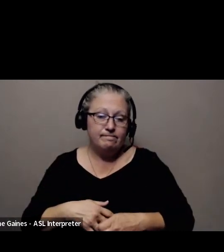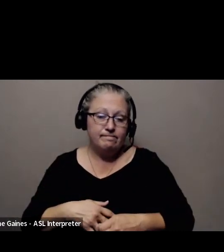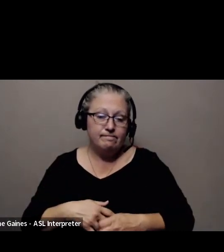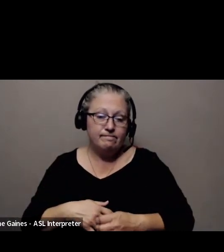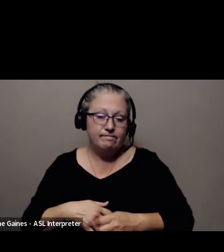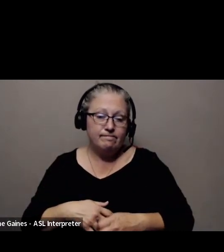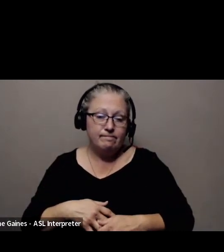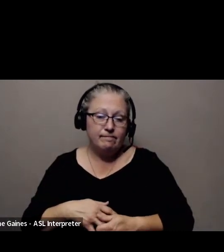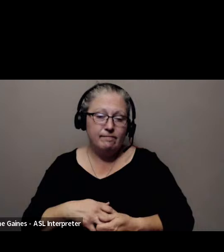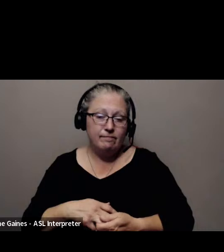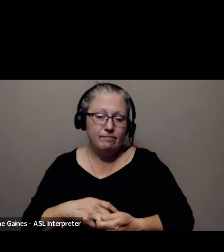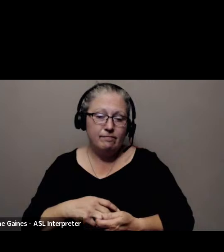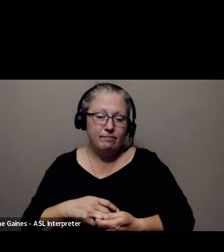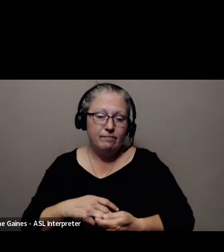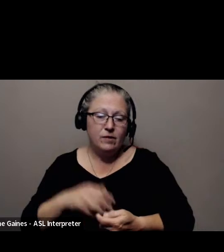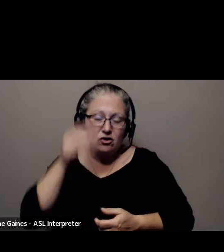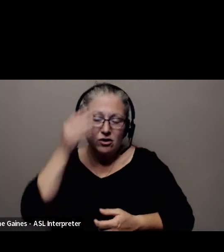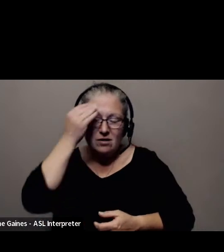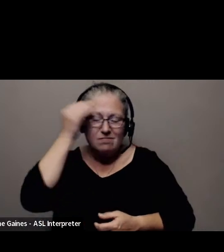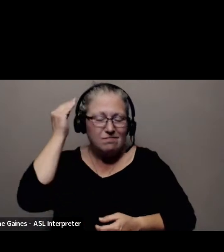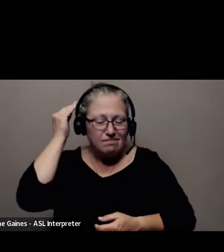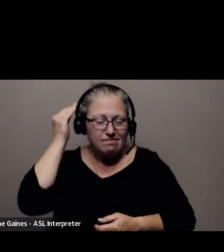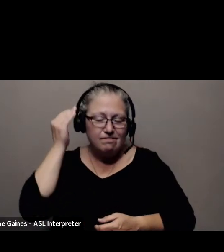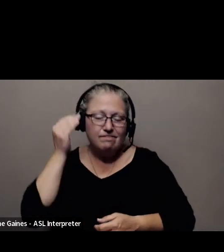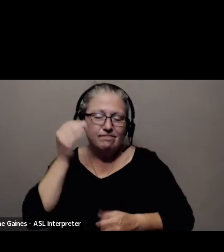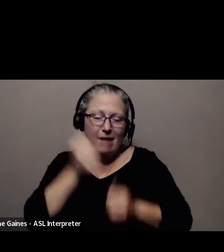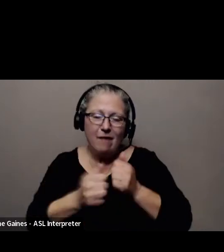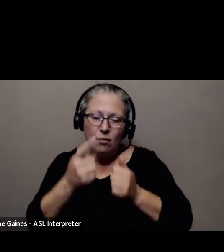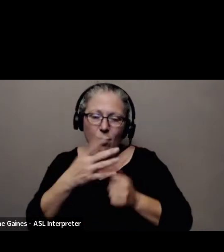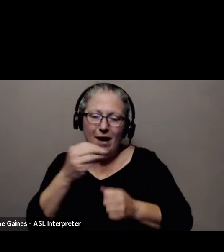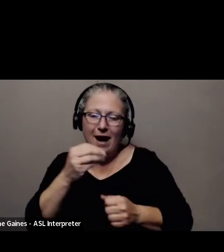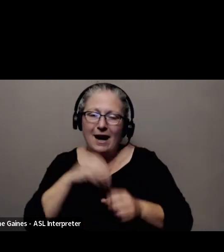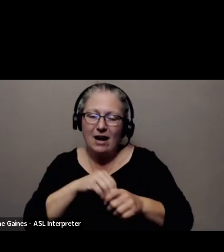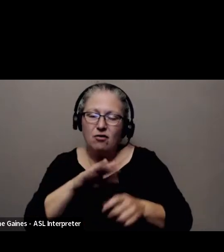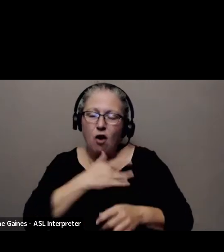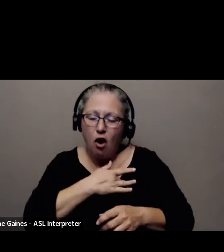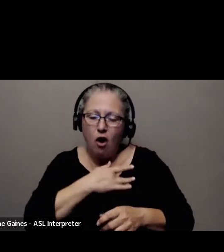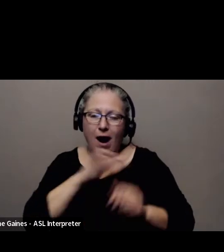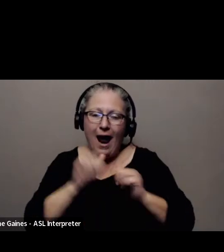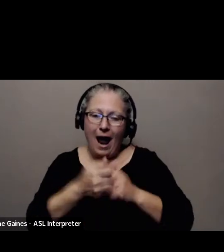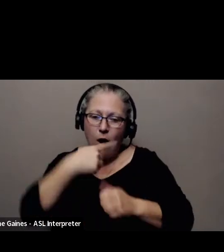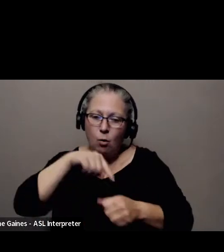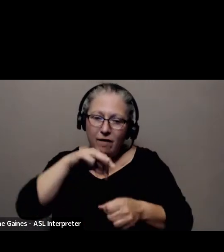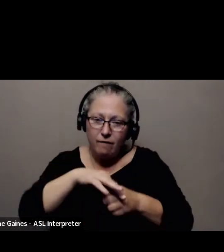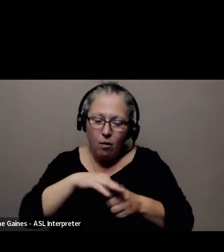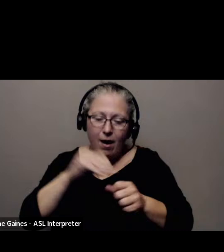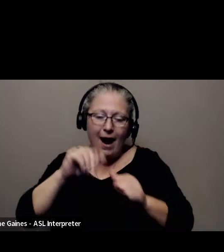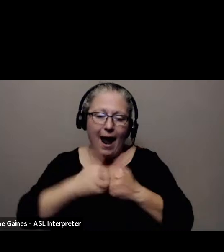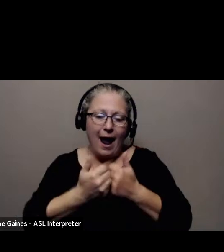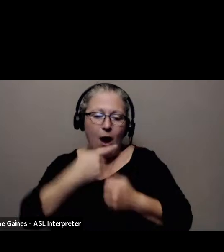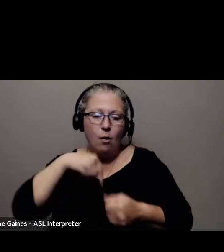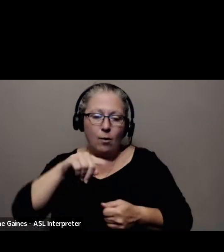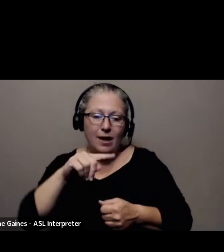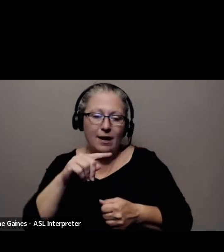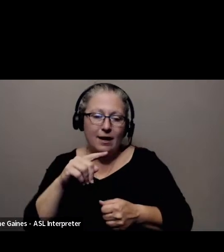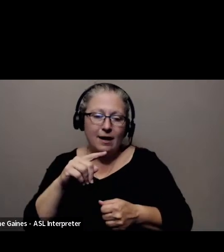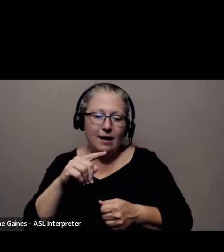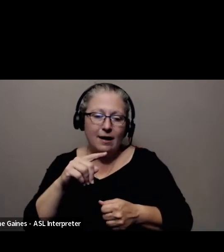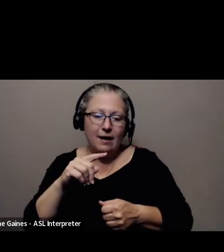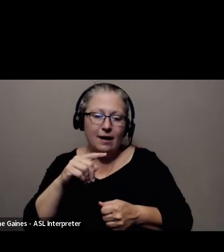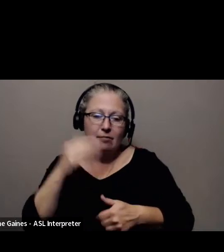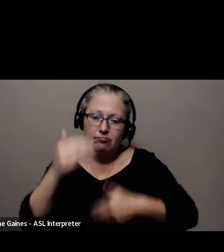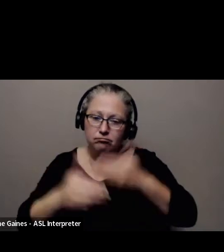just keep everybody in mind and in heart, and how we vote and how we move